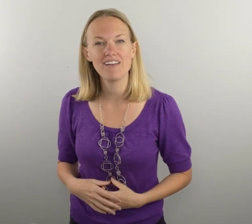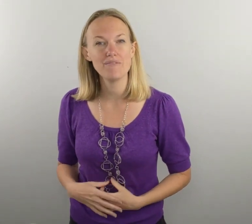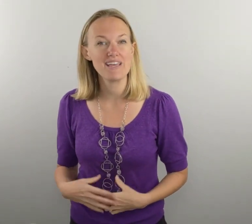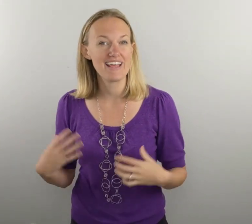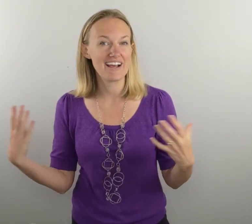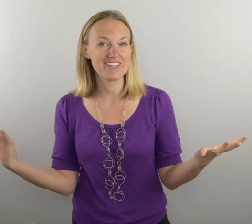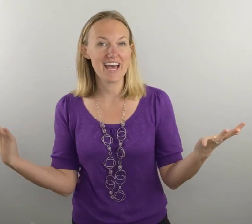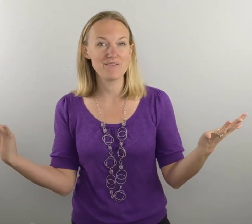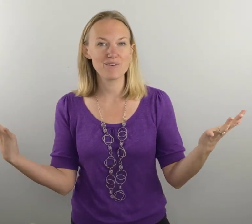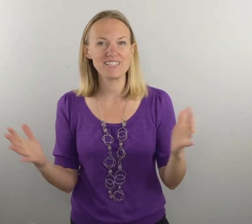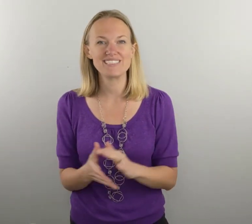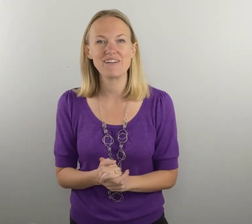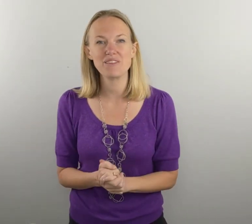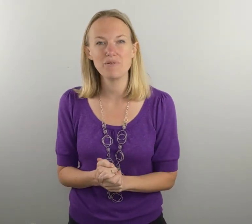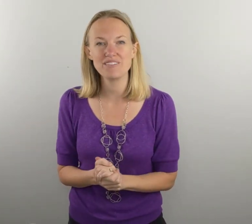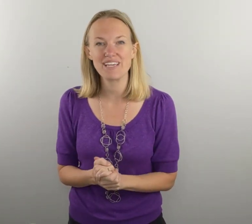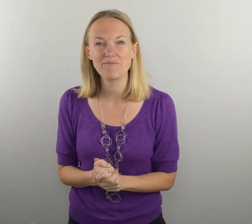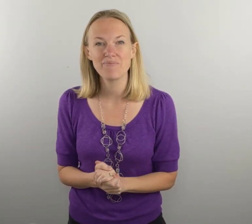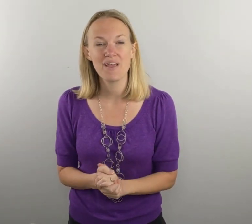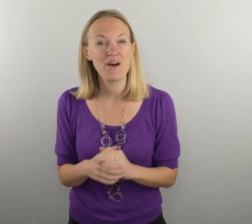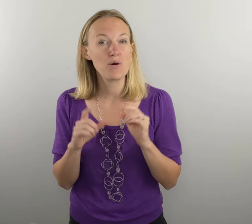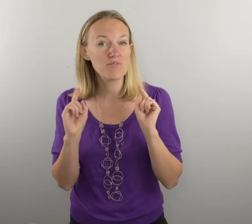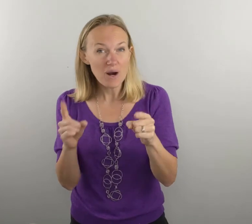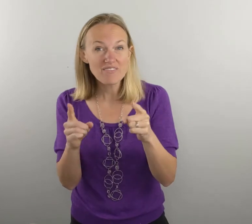and then after that, we're going to sign with the music. Hope wherever you